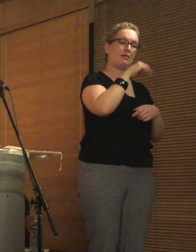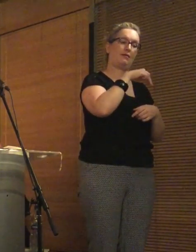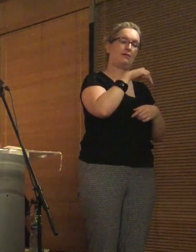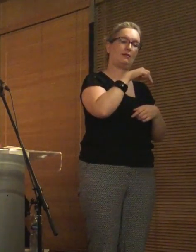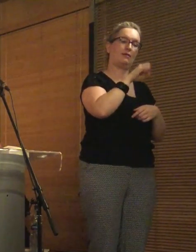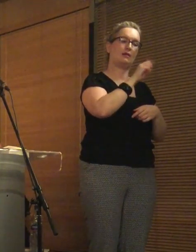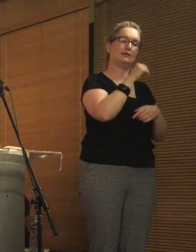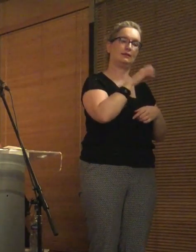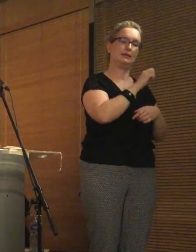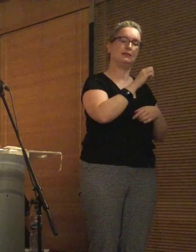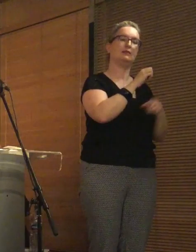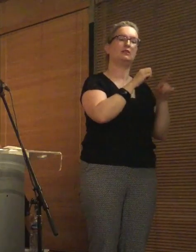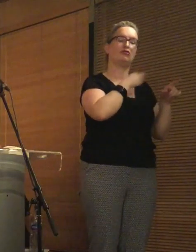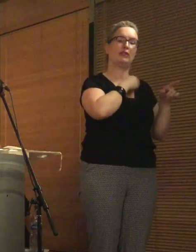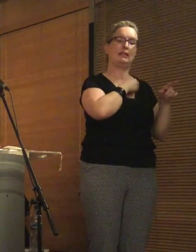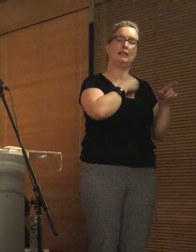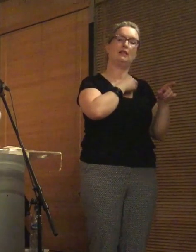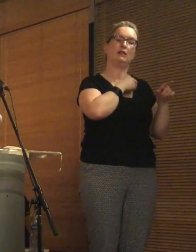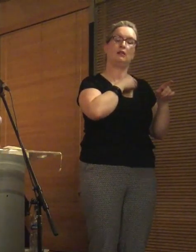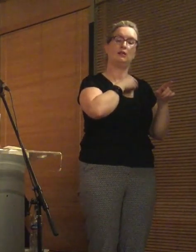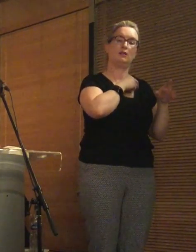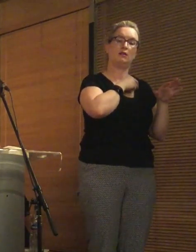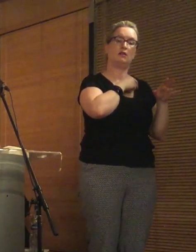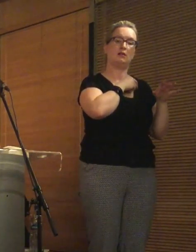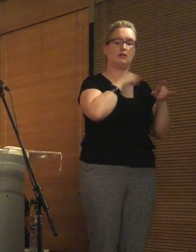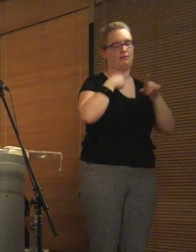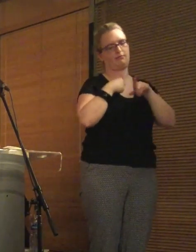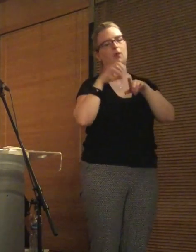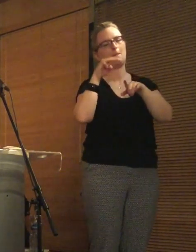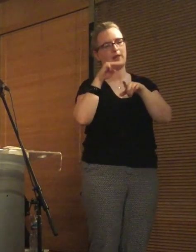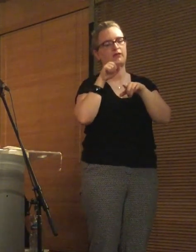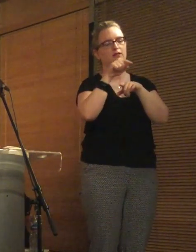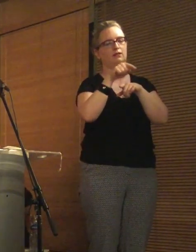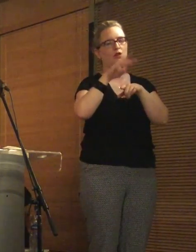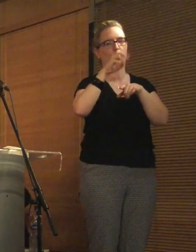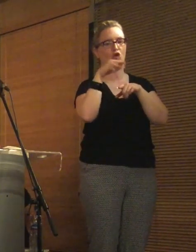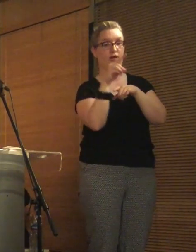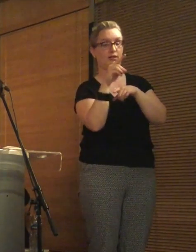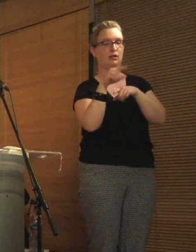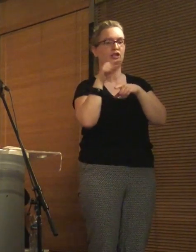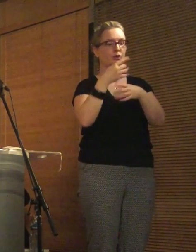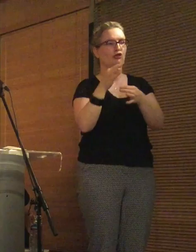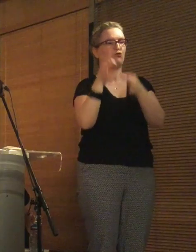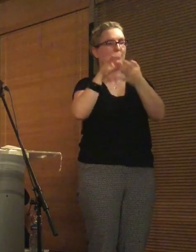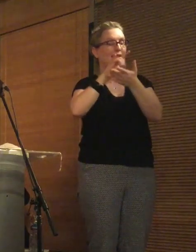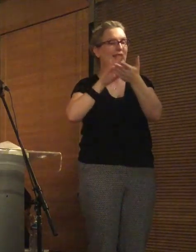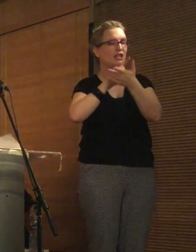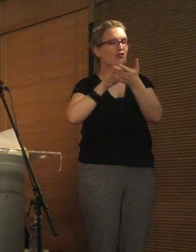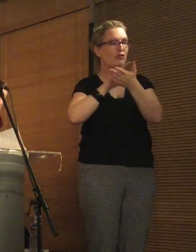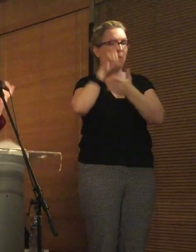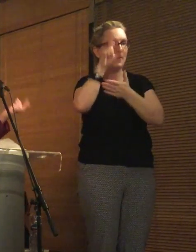mainstream politician in the Dáil and that. So Margaret Ward, who is the great historian who gave us